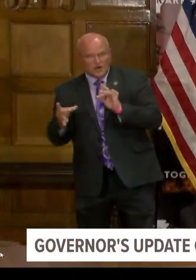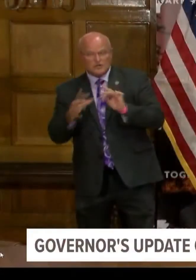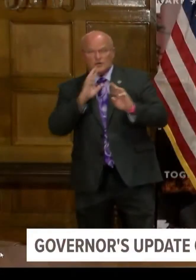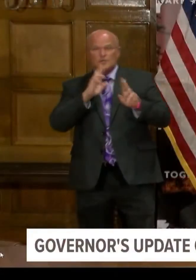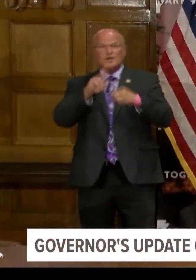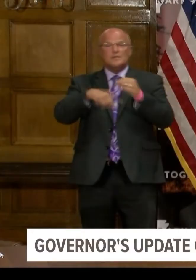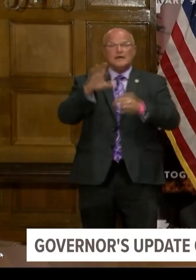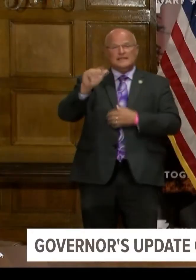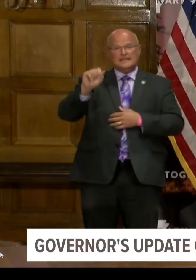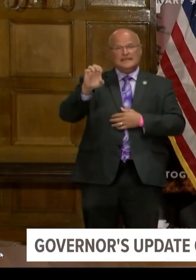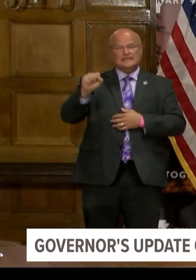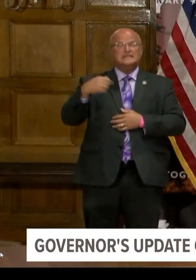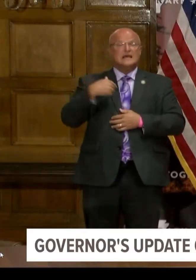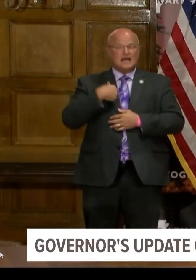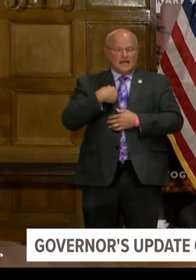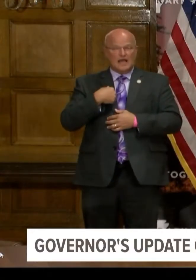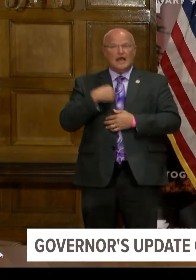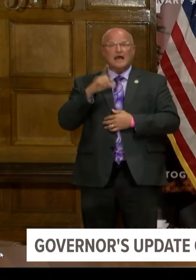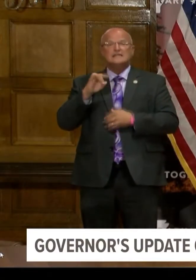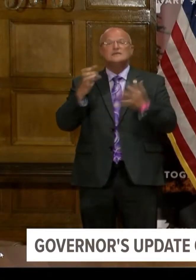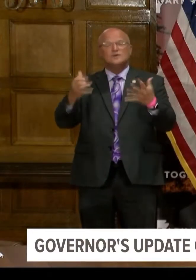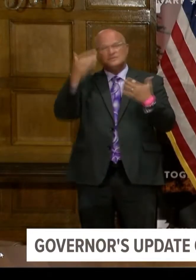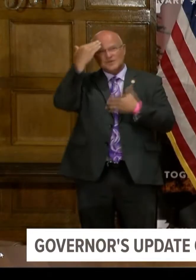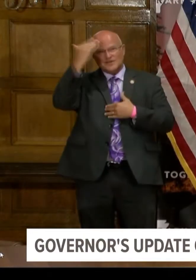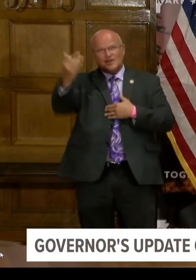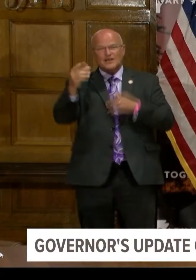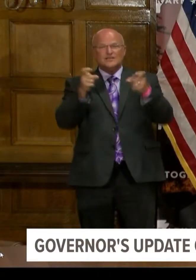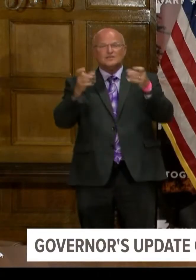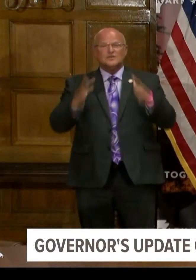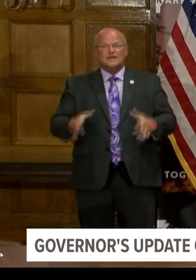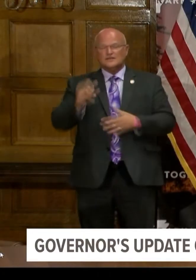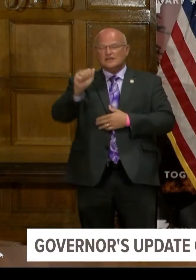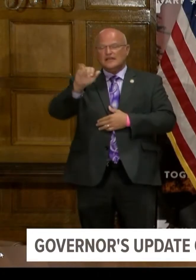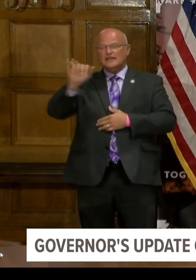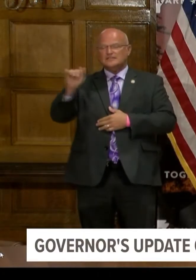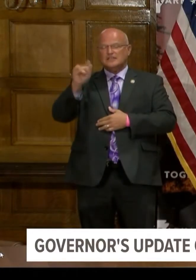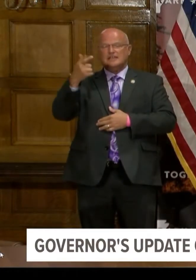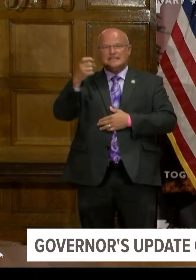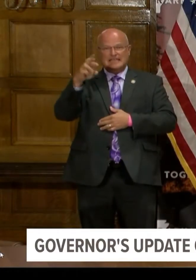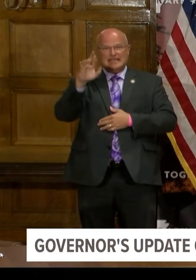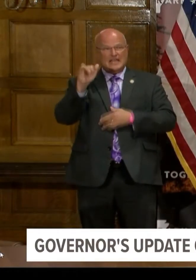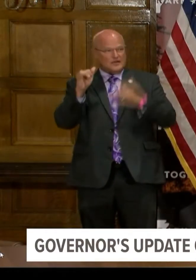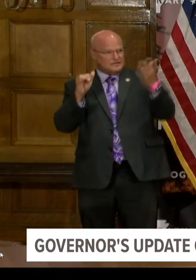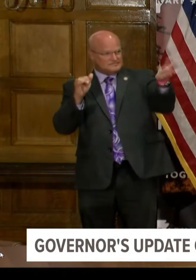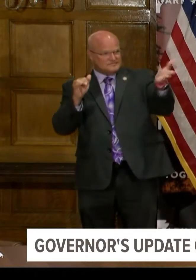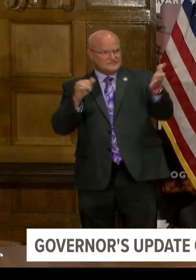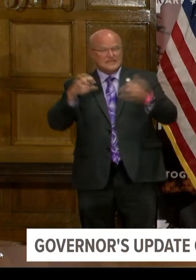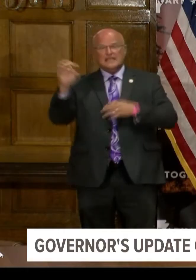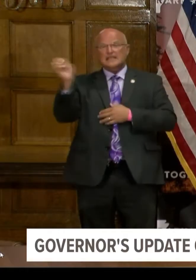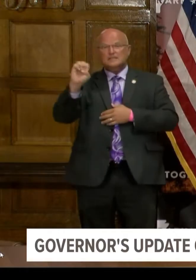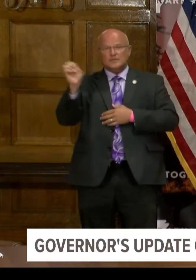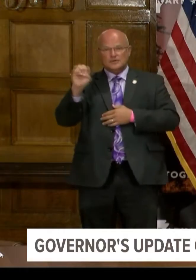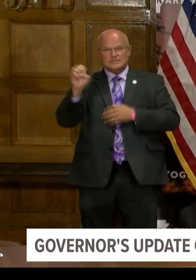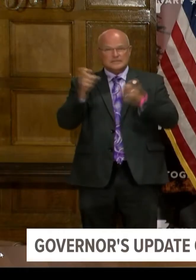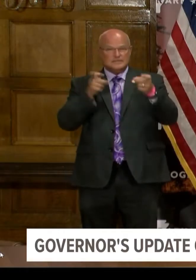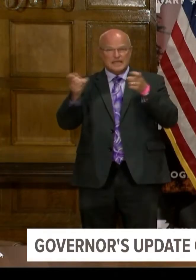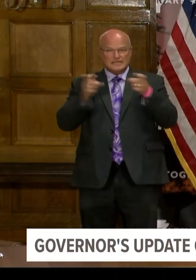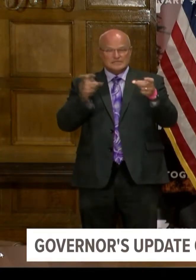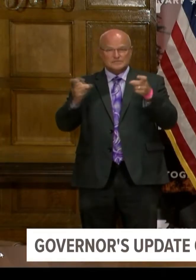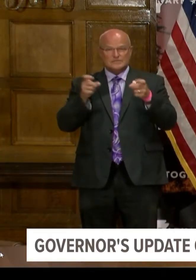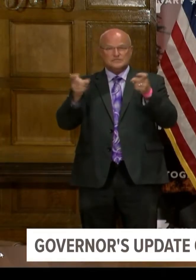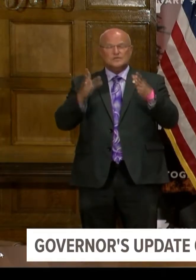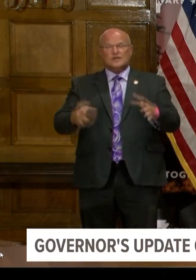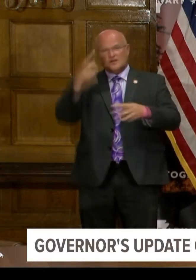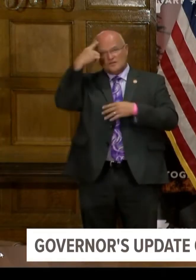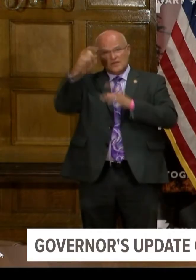Report on our cases. I did want to acknowledge Director A.J. Gary, who is here, our emergency management